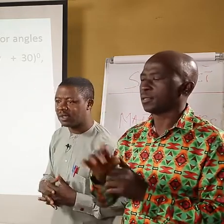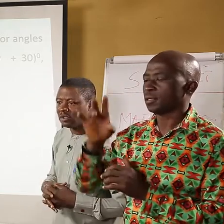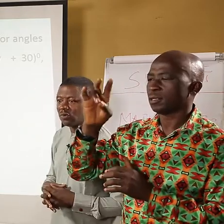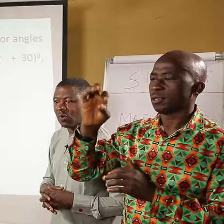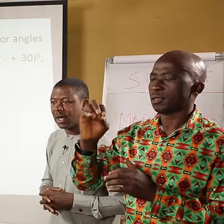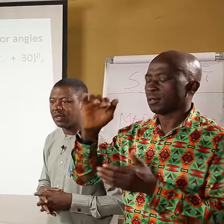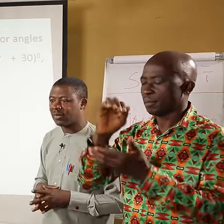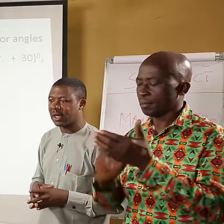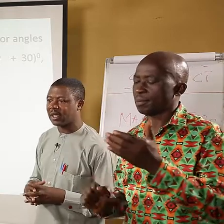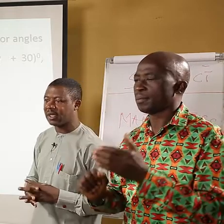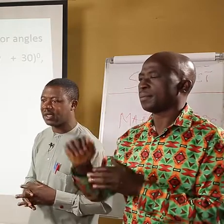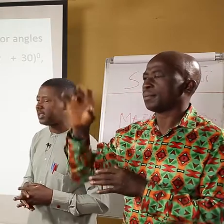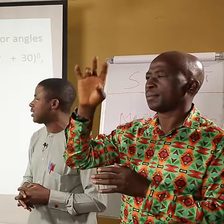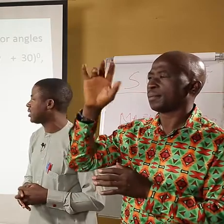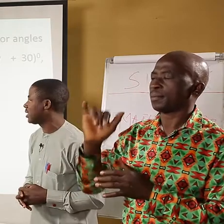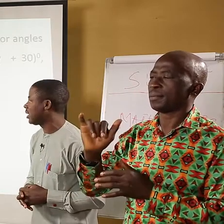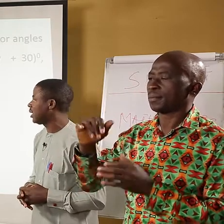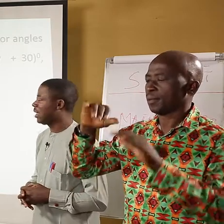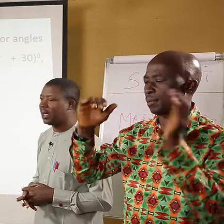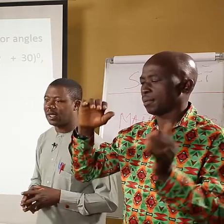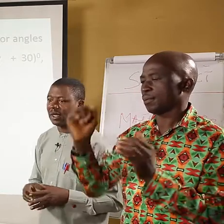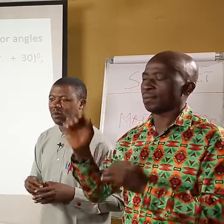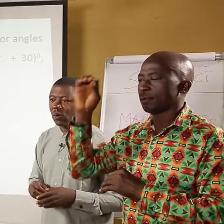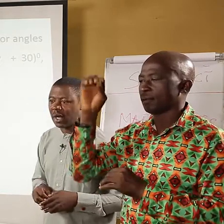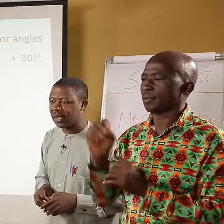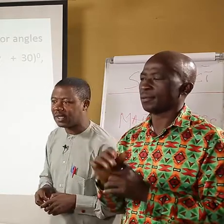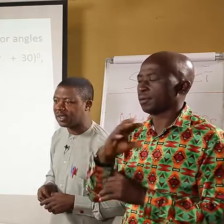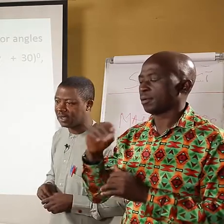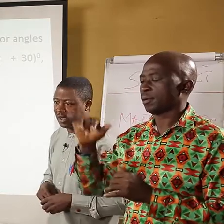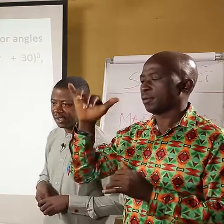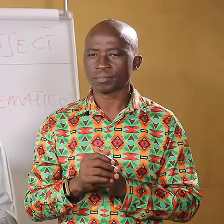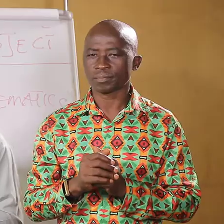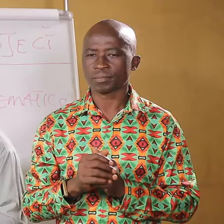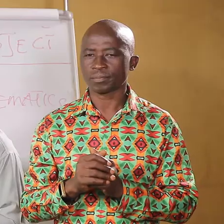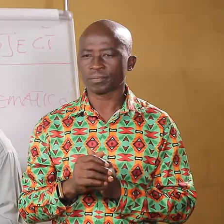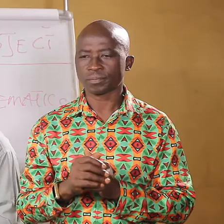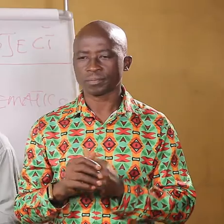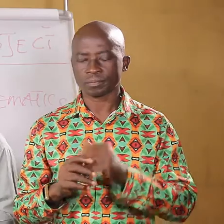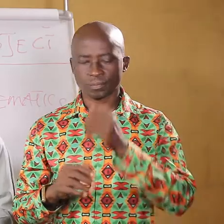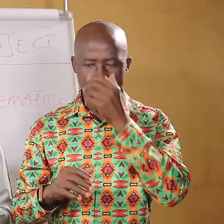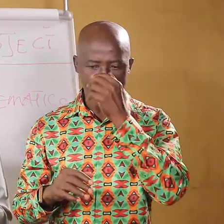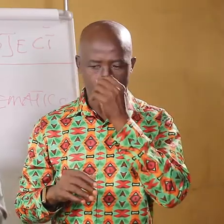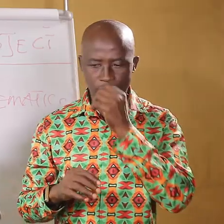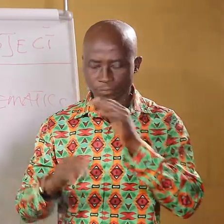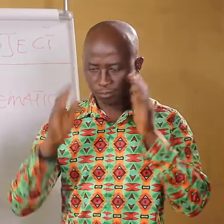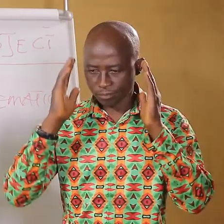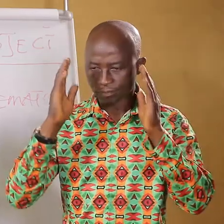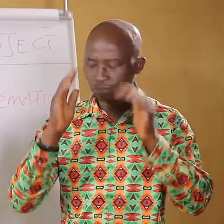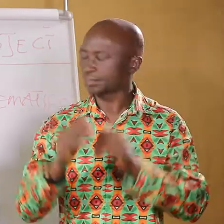70 minus y in bracket degrees, and then y degrees. Take note, my